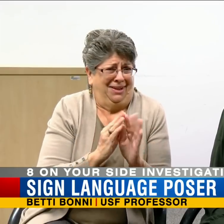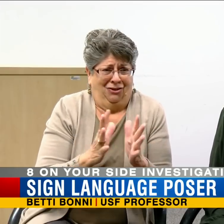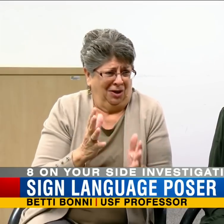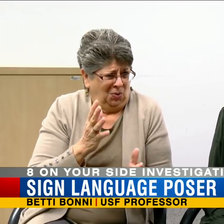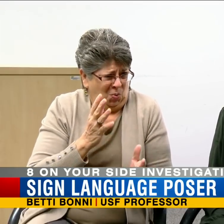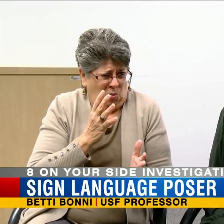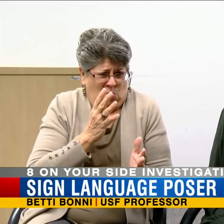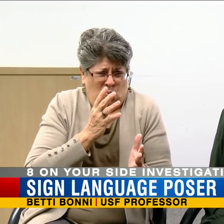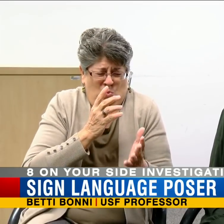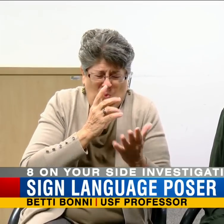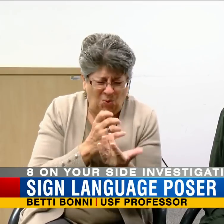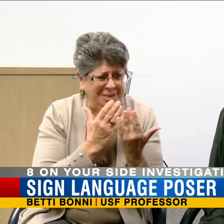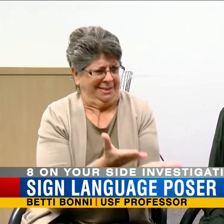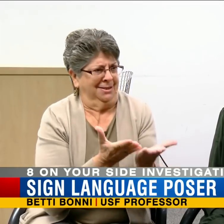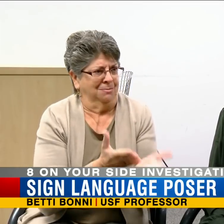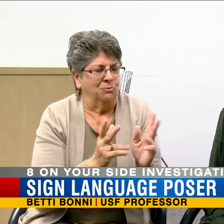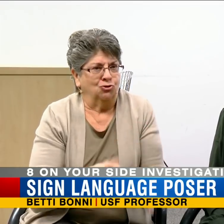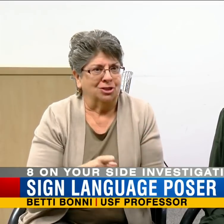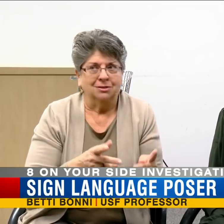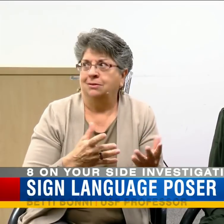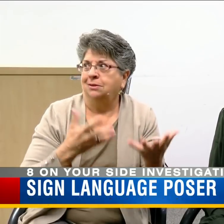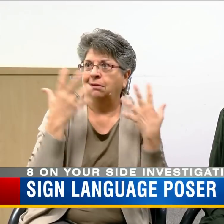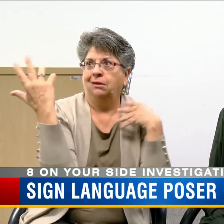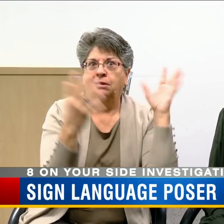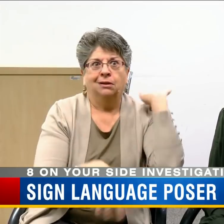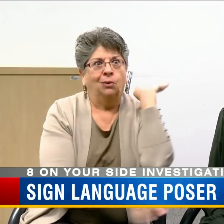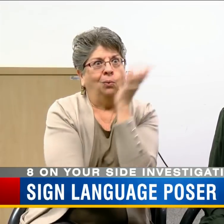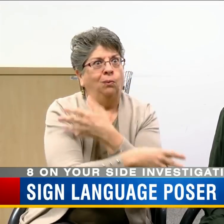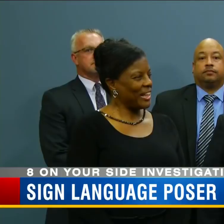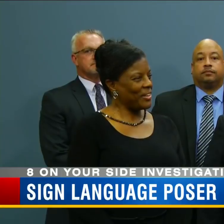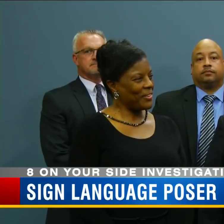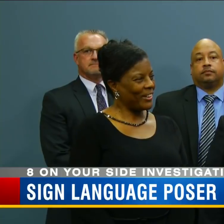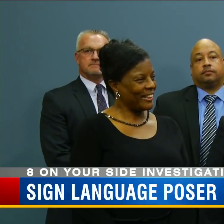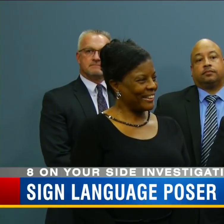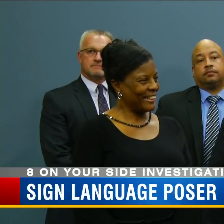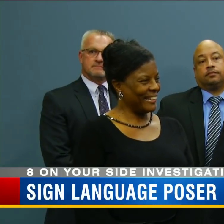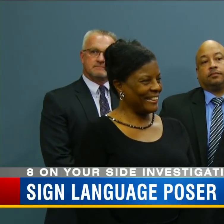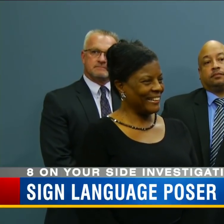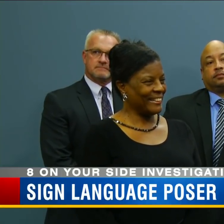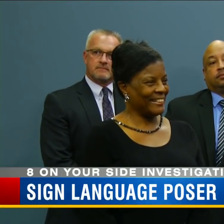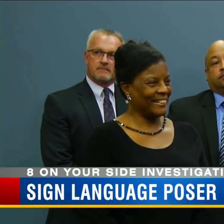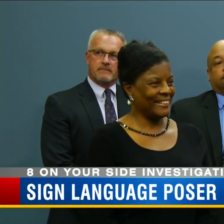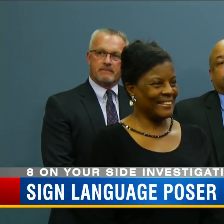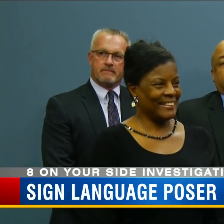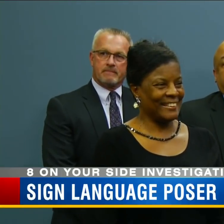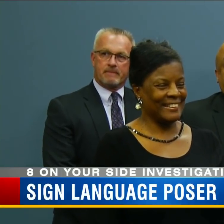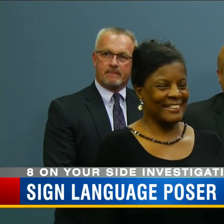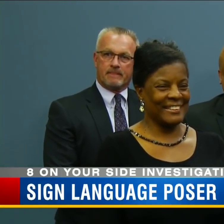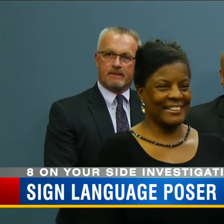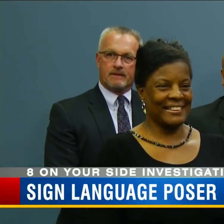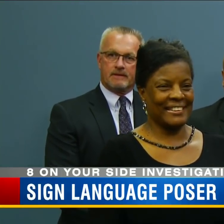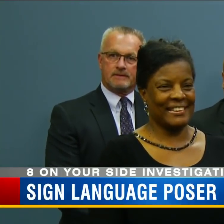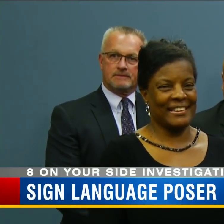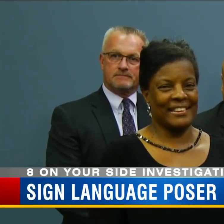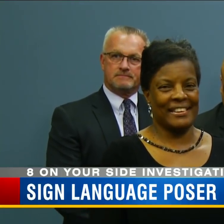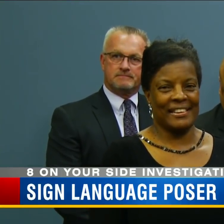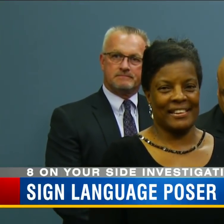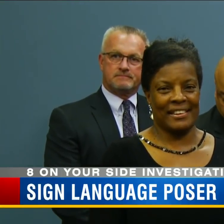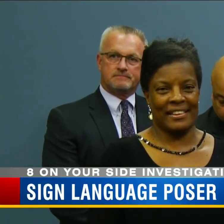clearly. What in the world is this person doing up there waving her hands? The interpreter at Tampa police headquarters that night was Derlyn Roberts,